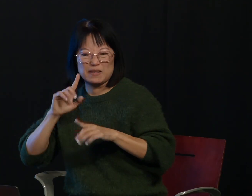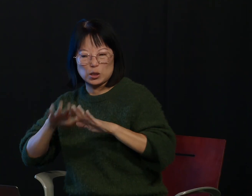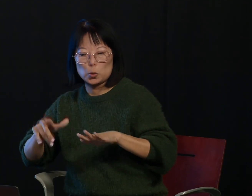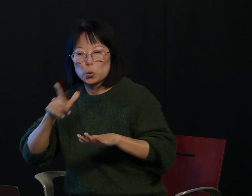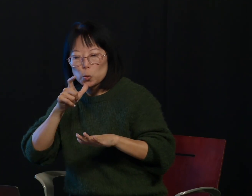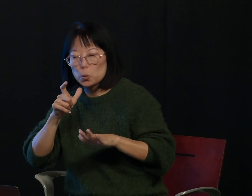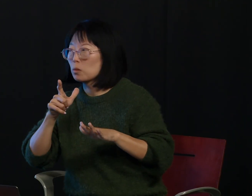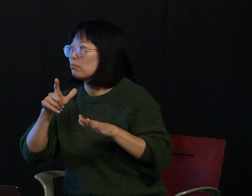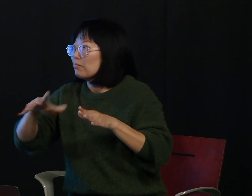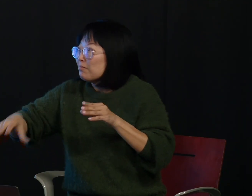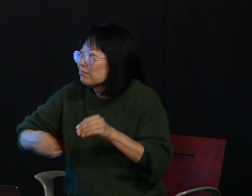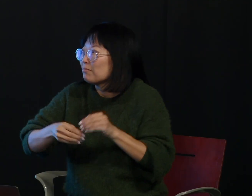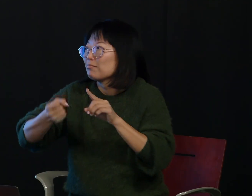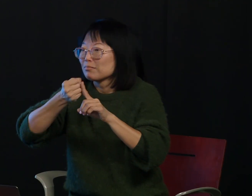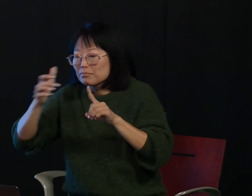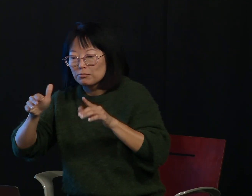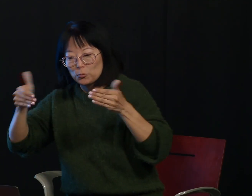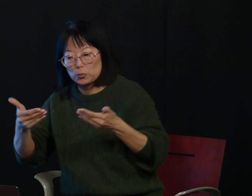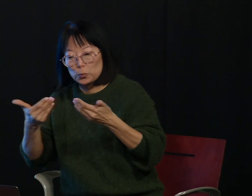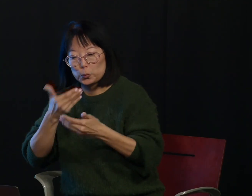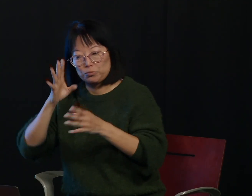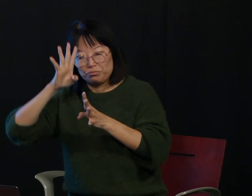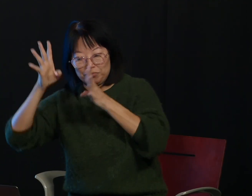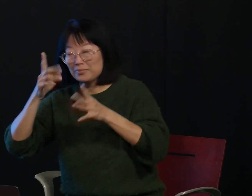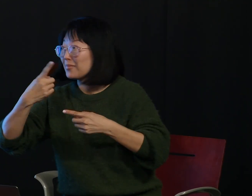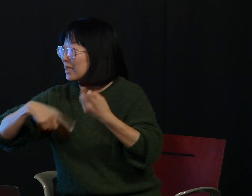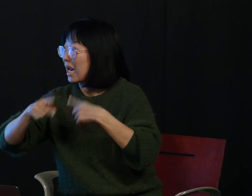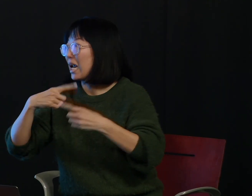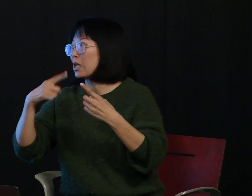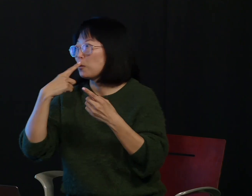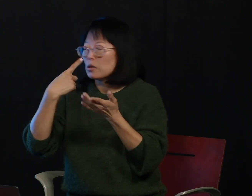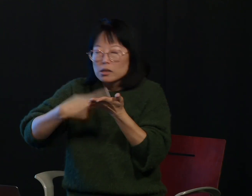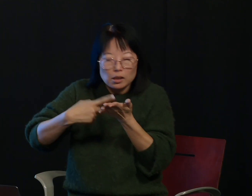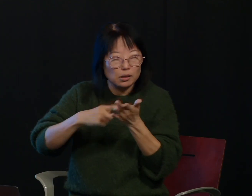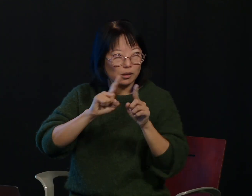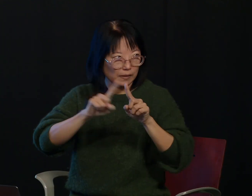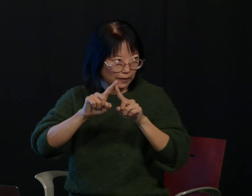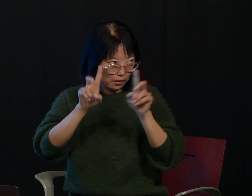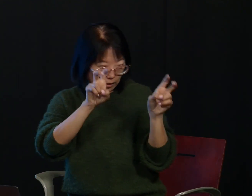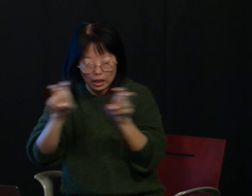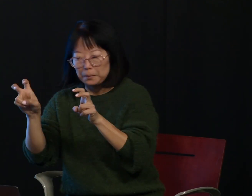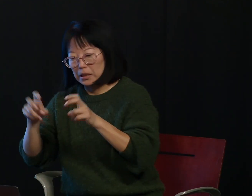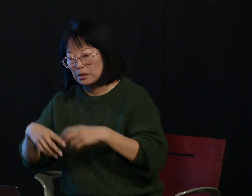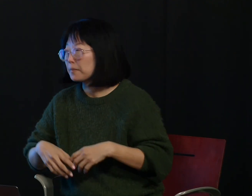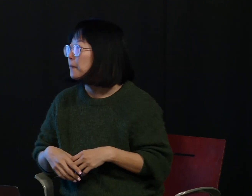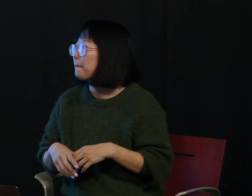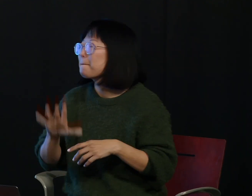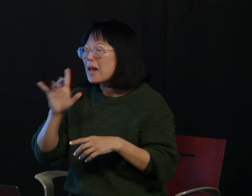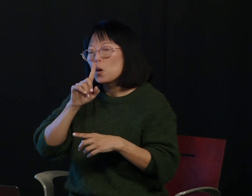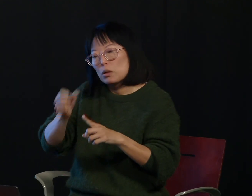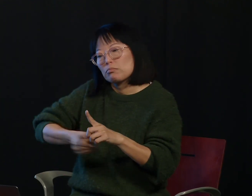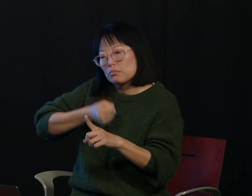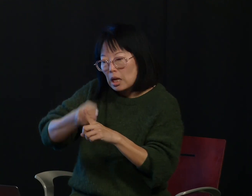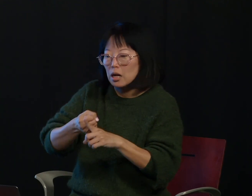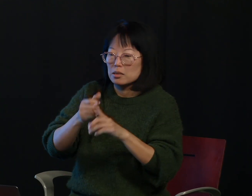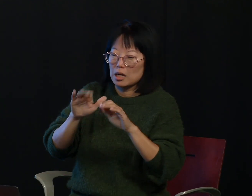children are the ones who are expanding and making this sign language. And that really impacts how